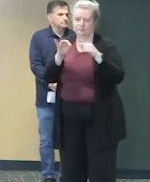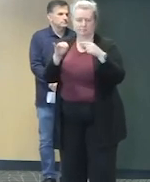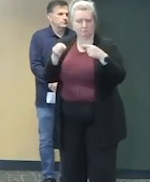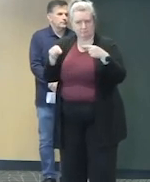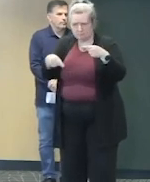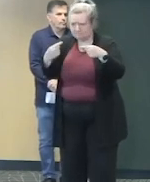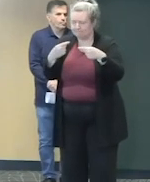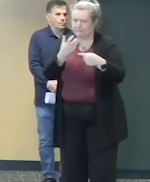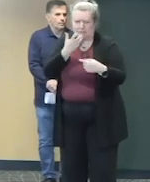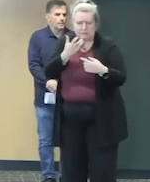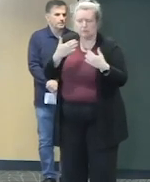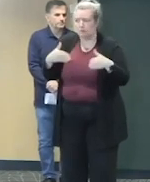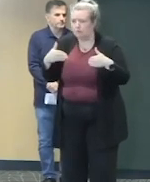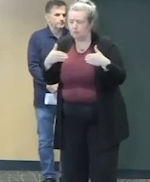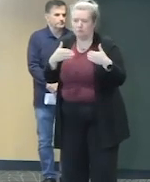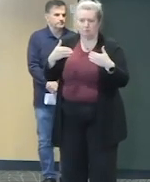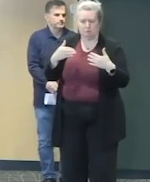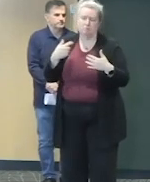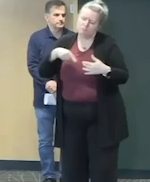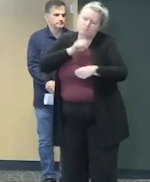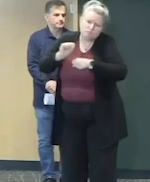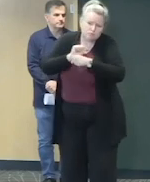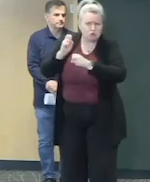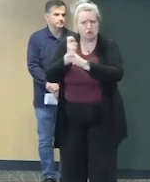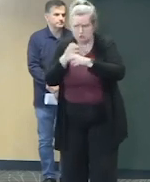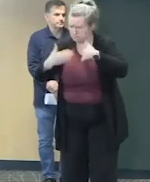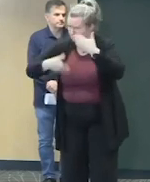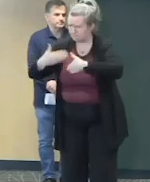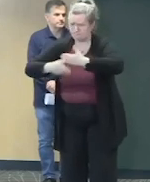essential. So, in closing, remember, charge your phone